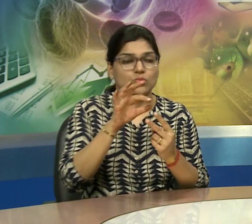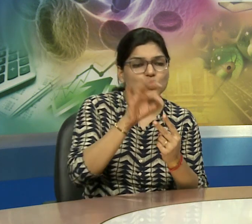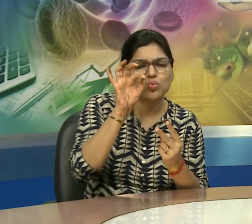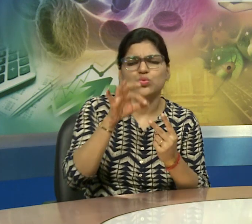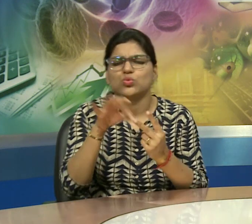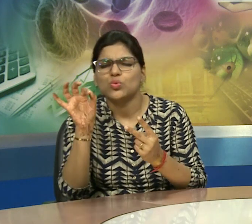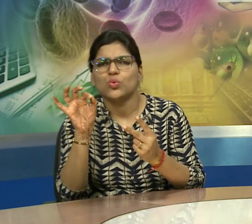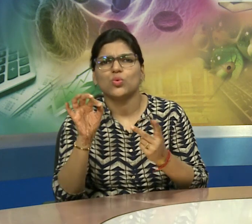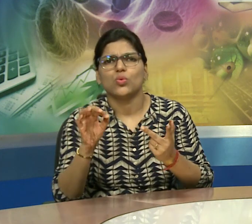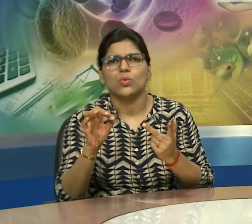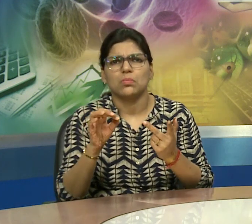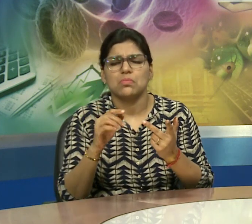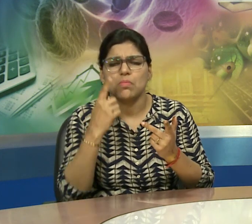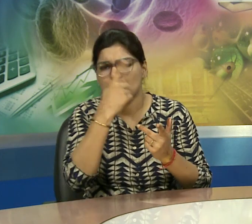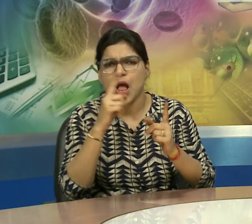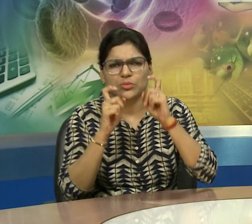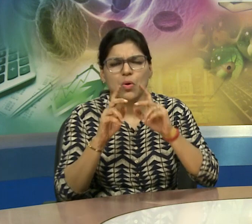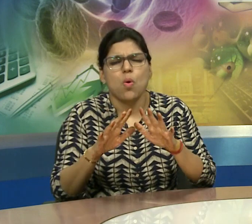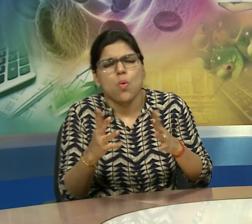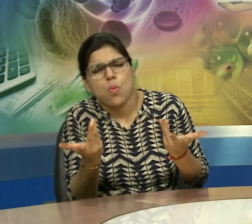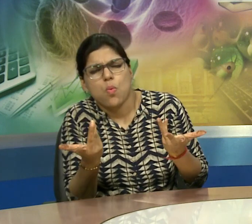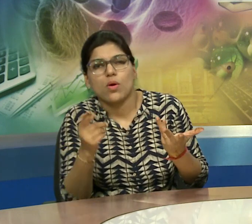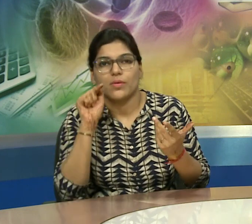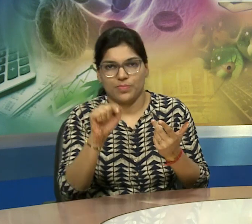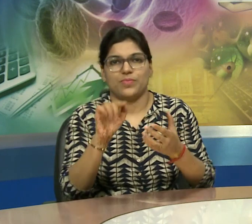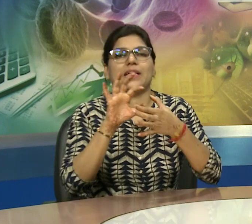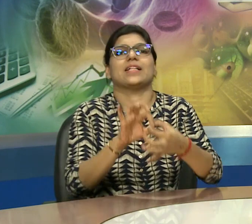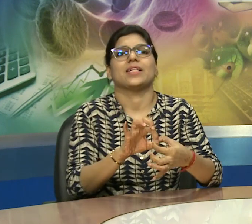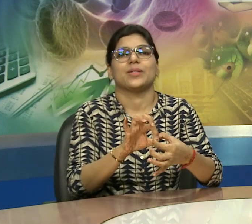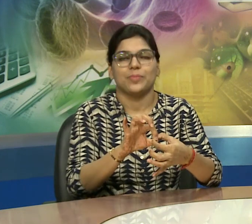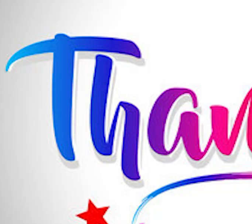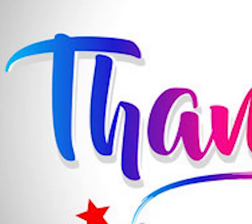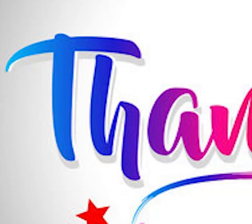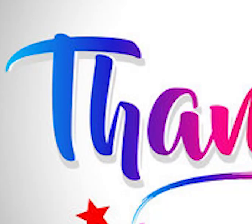When there is a or, there is a choice between two things.